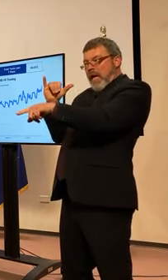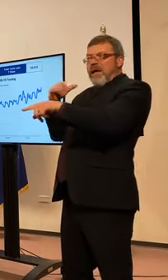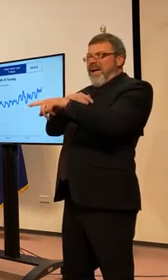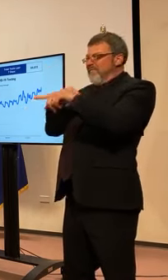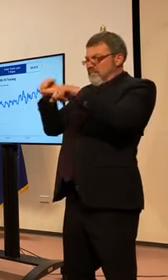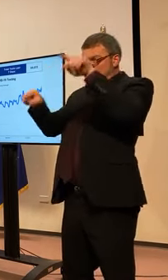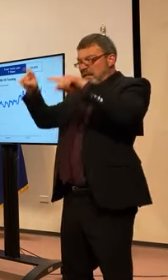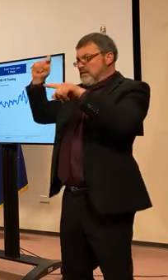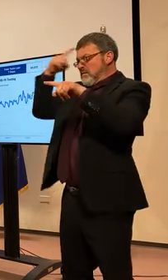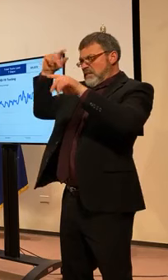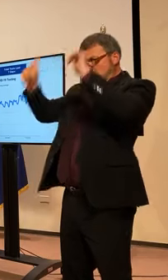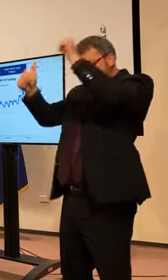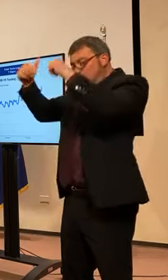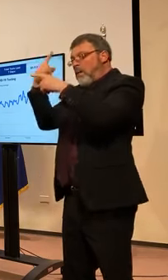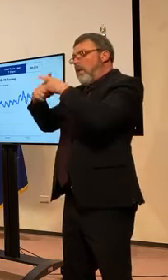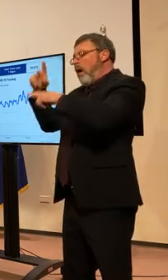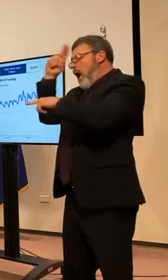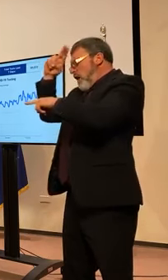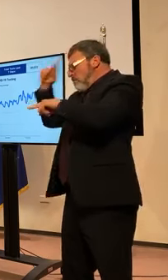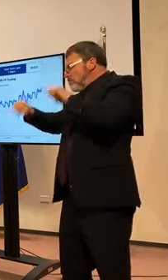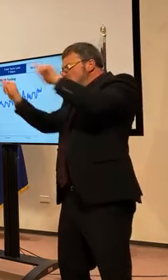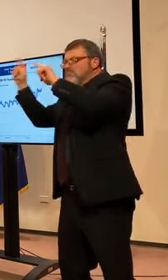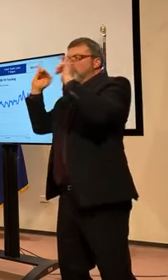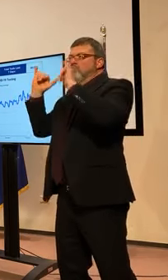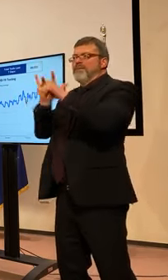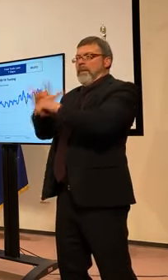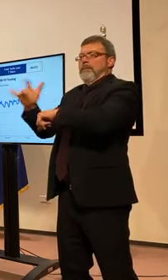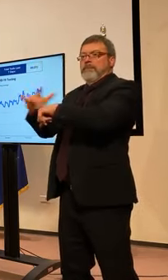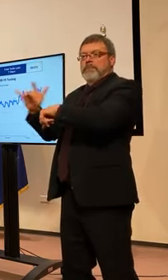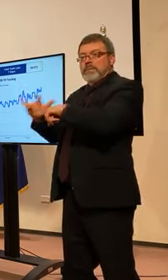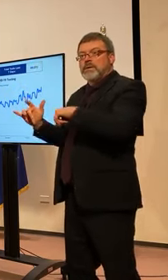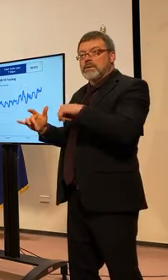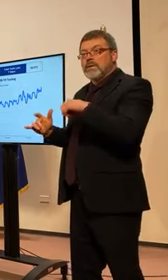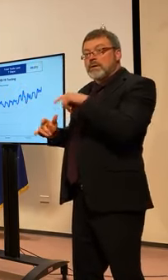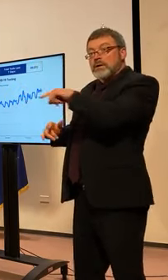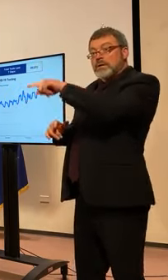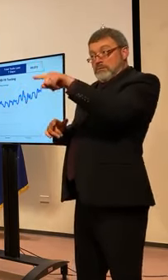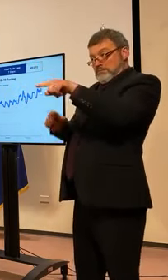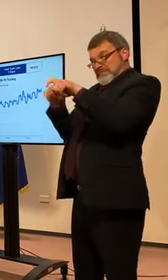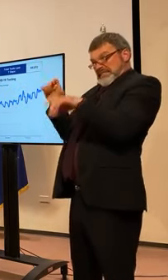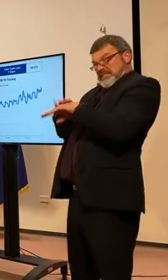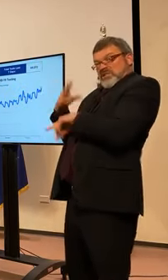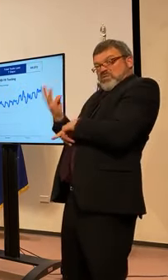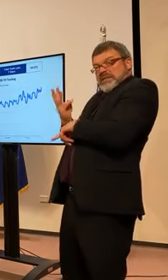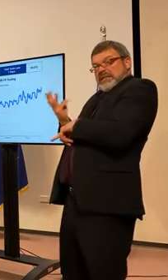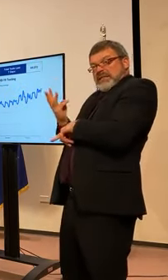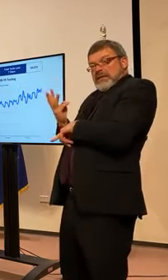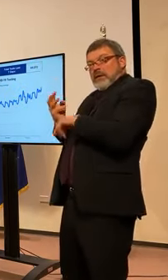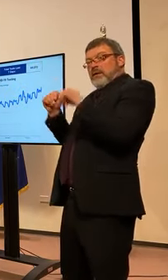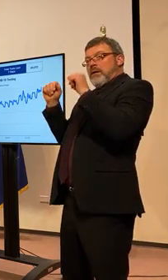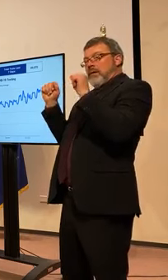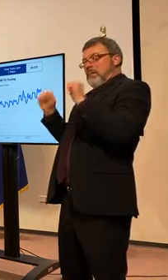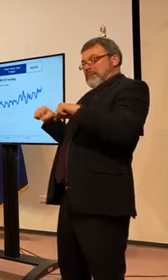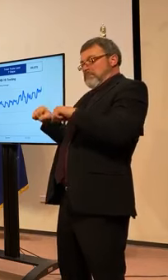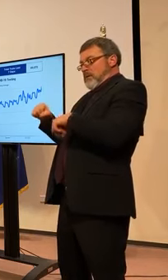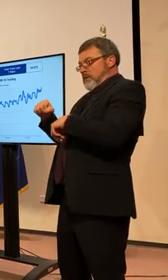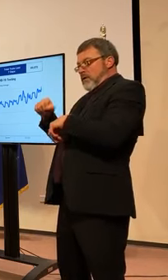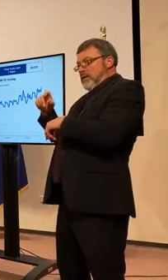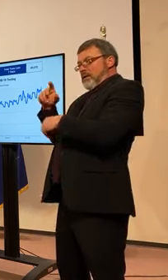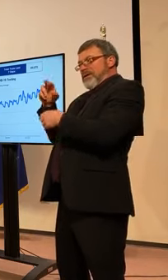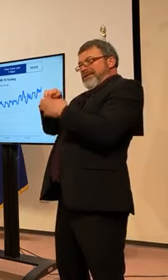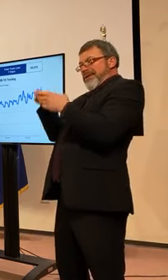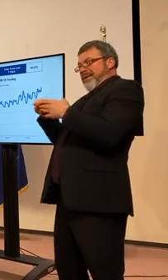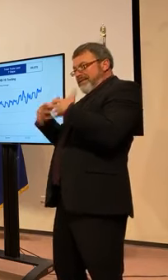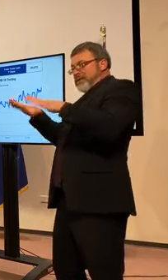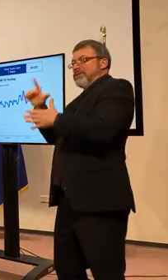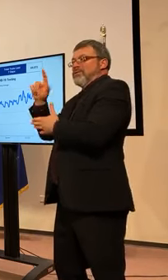you get tested on Wednesday, our goal is to get your results before Thanksgiving. In addition to Wednesday